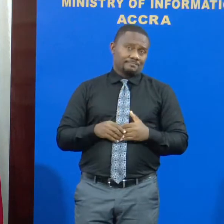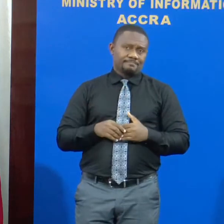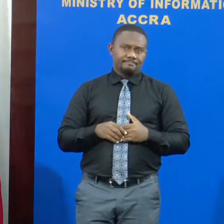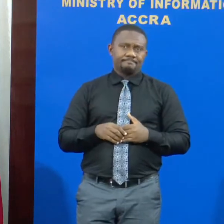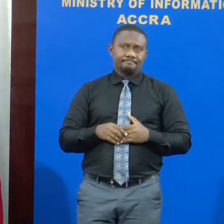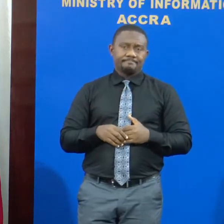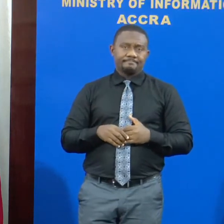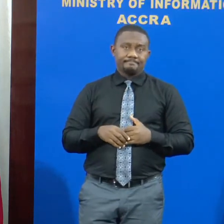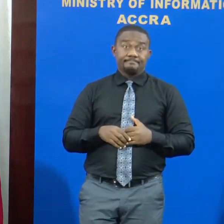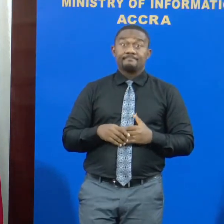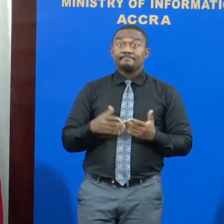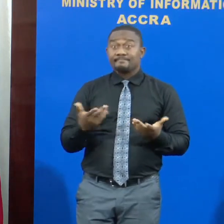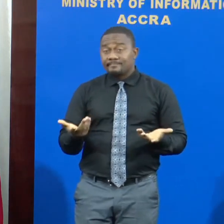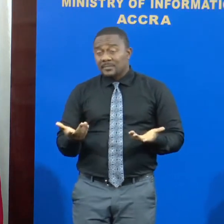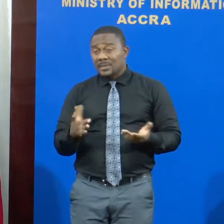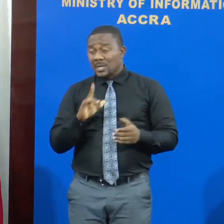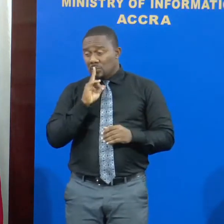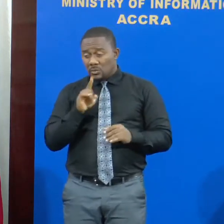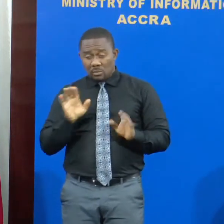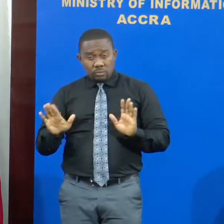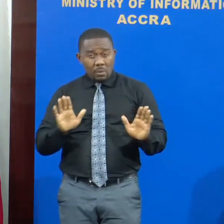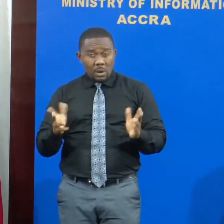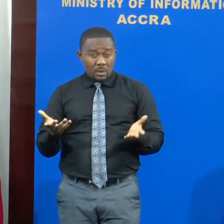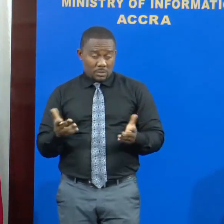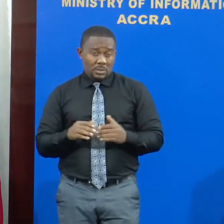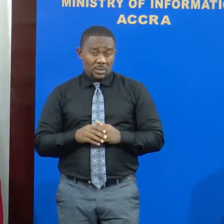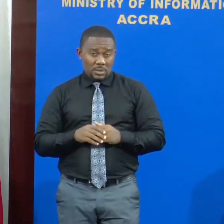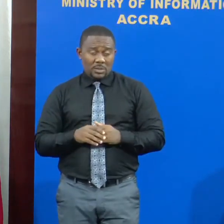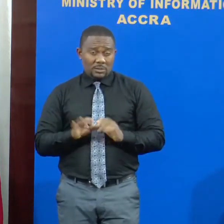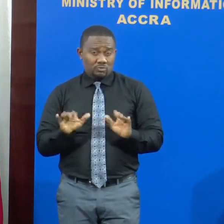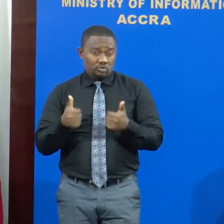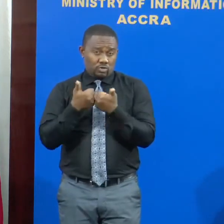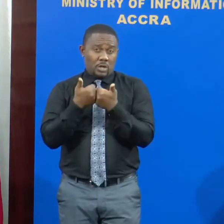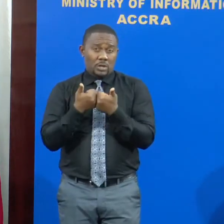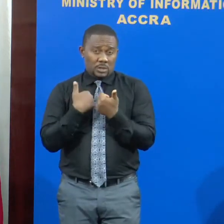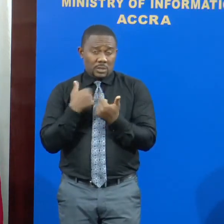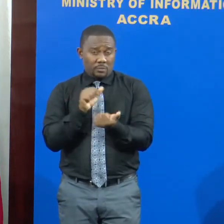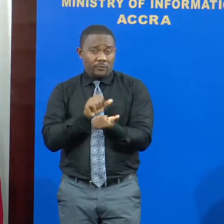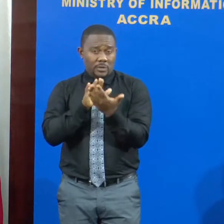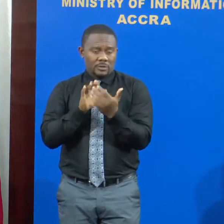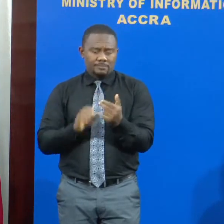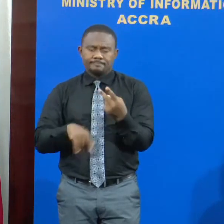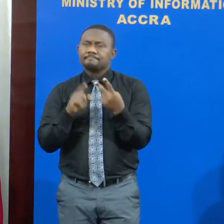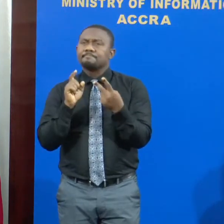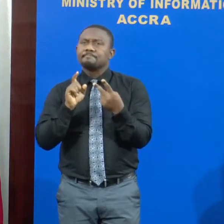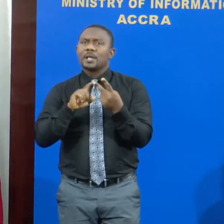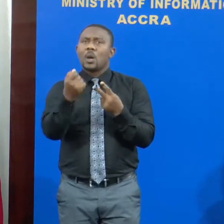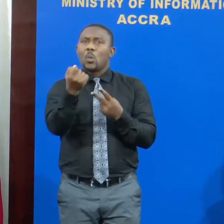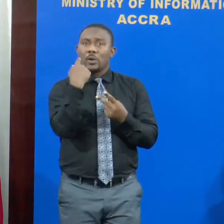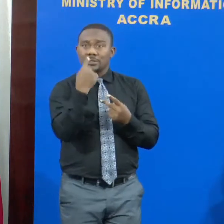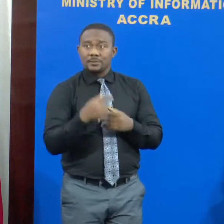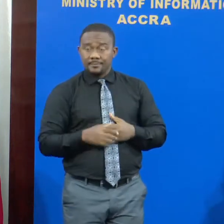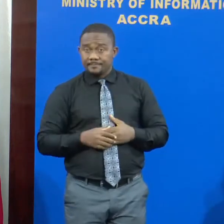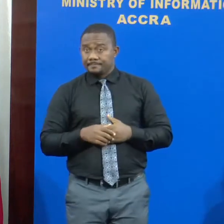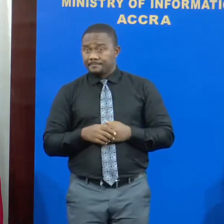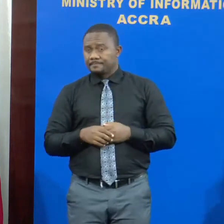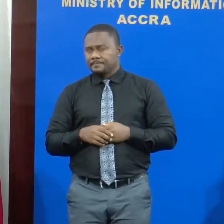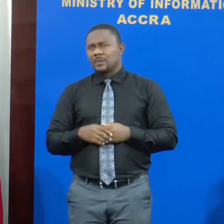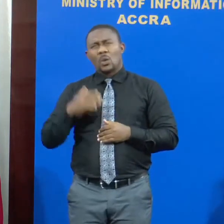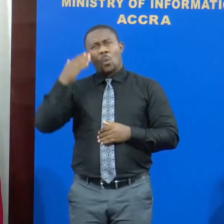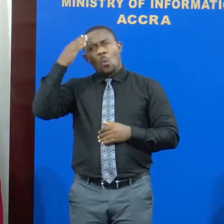are the two key sets of challenges that I was alluding to. The second question is, why has it taken so